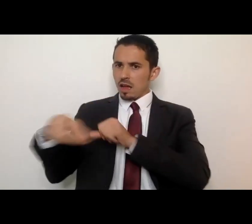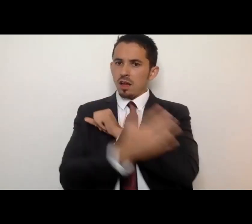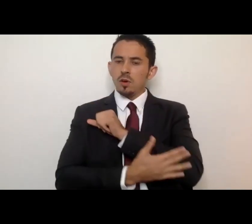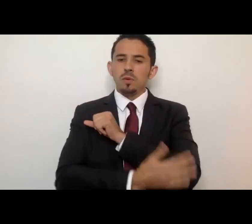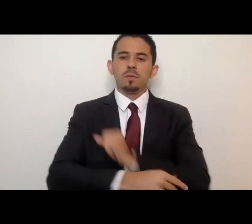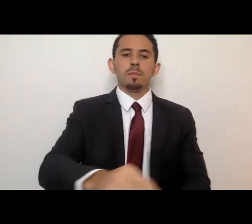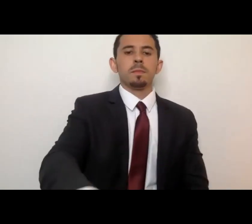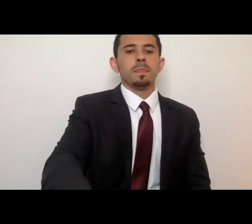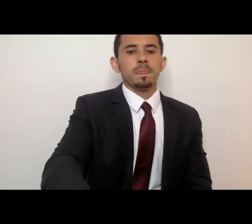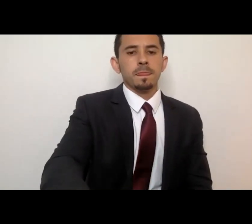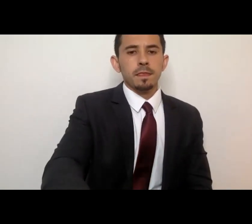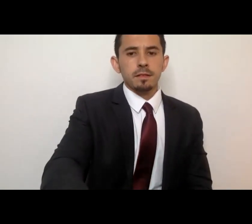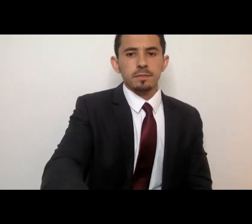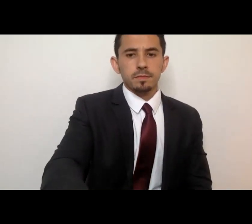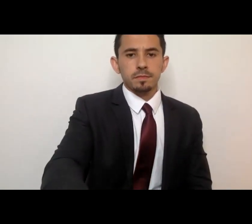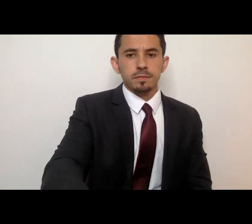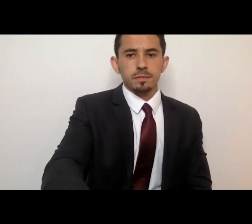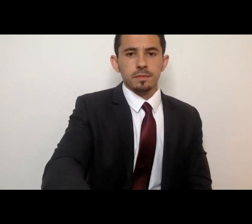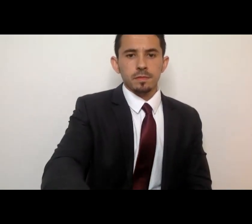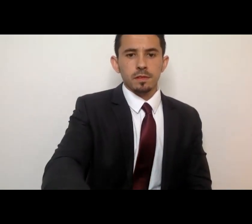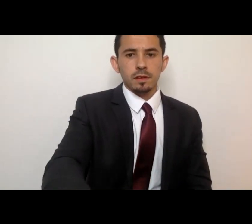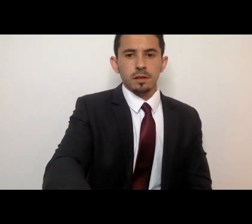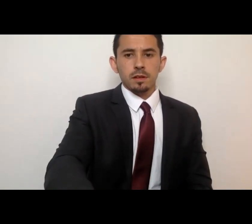That's a concern to see that number of disease in the country.